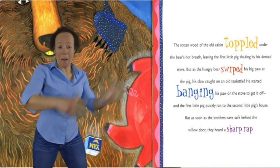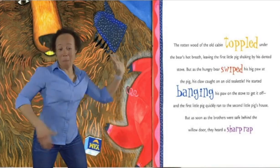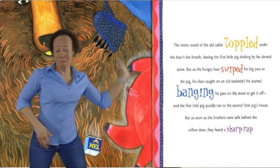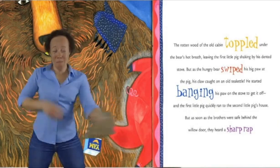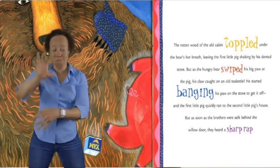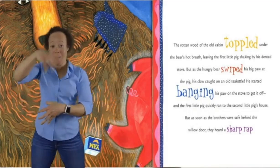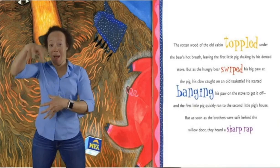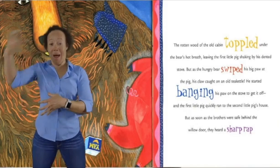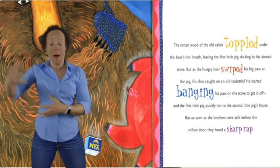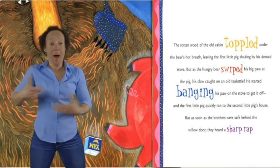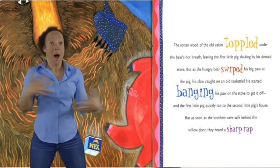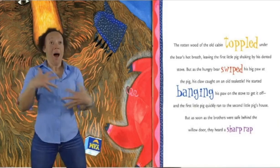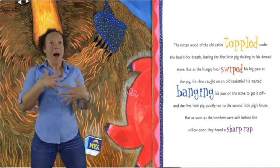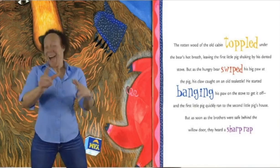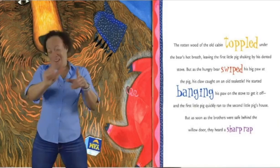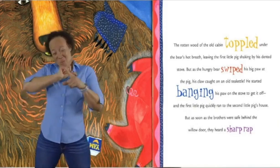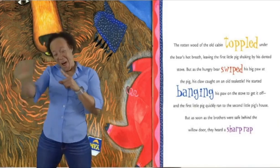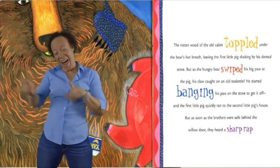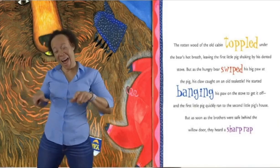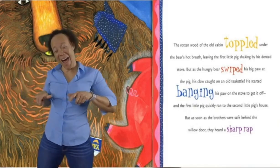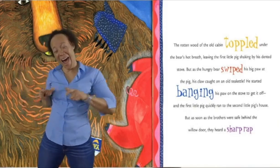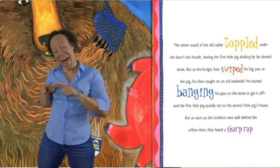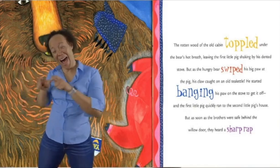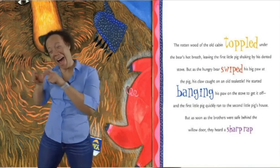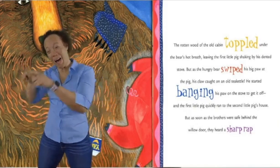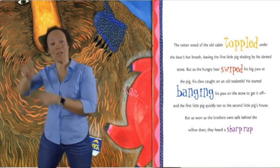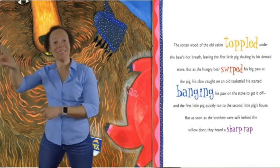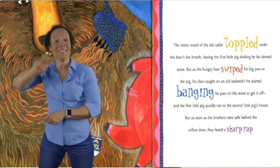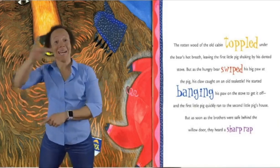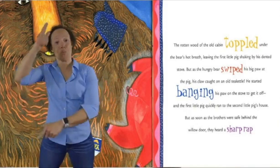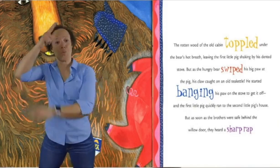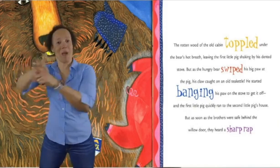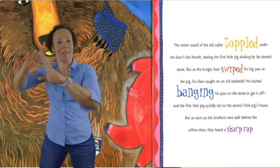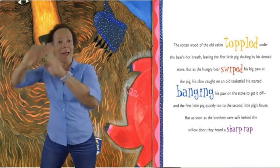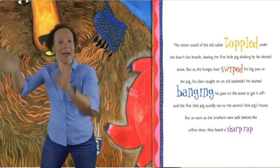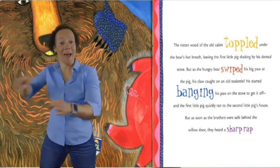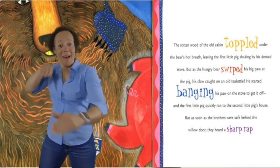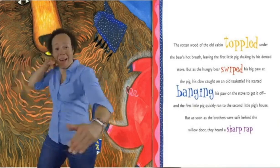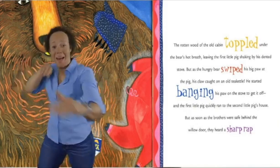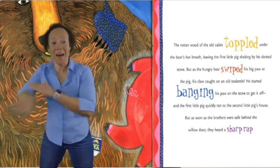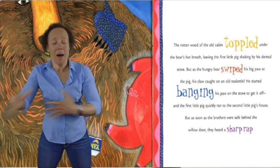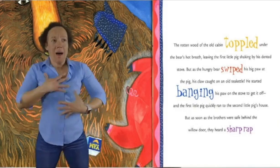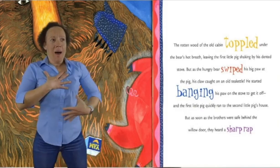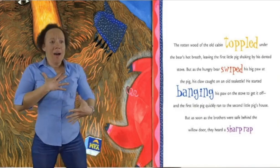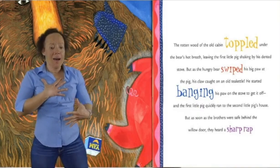the first little pig quickly ran to the second little pig's house. But as soon as the brothers were safe behind the willow